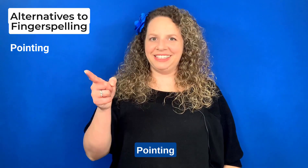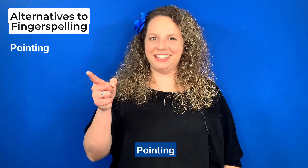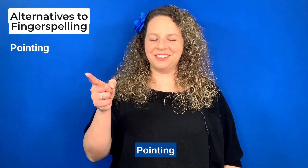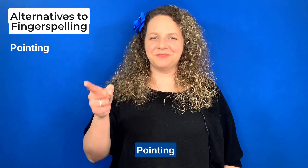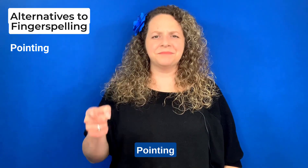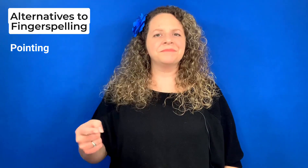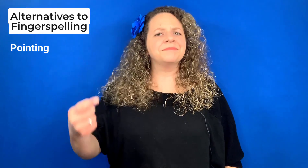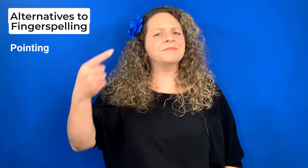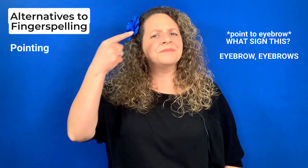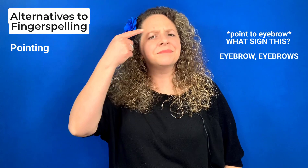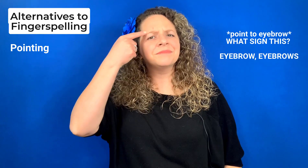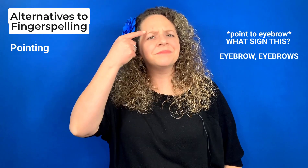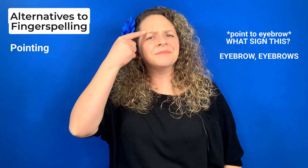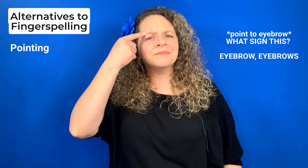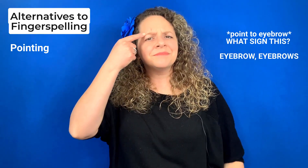Pointing.